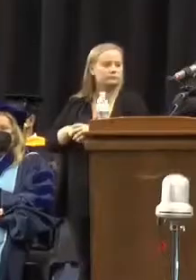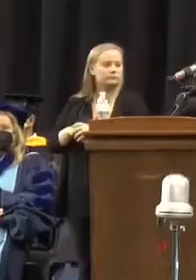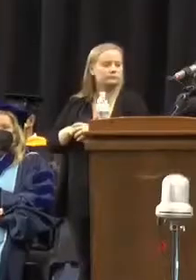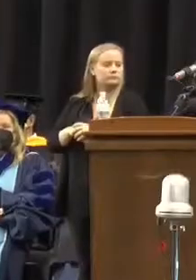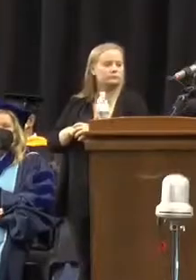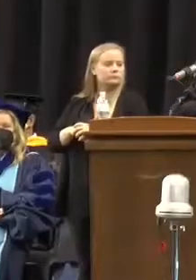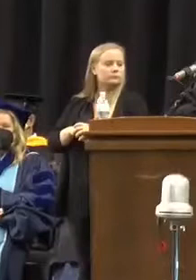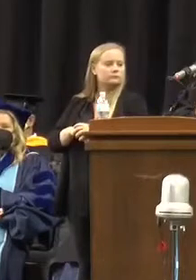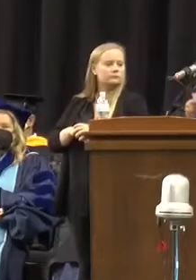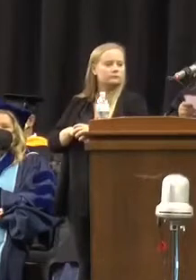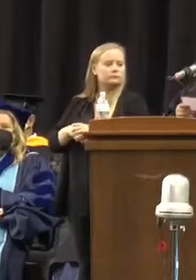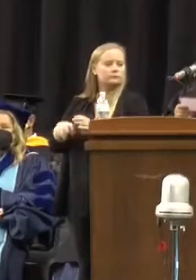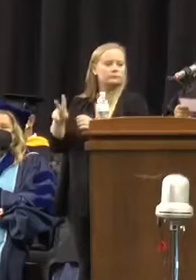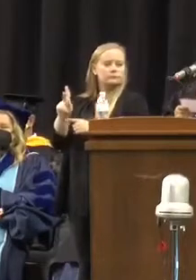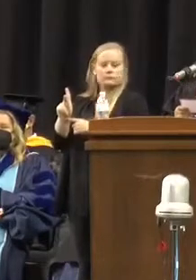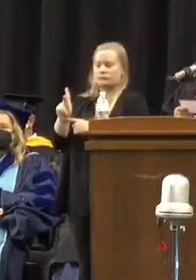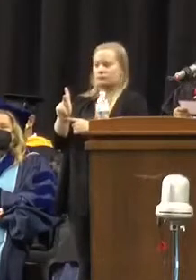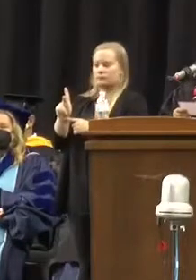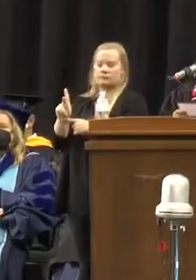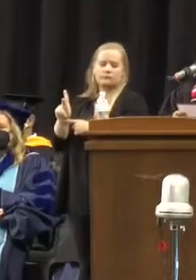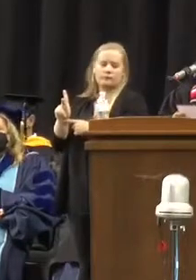Don't do her middle initial, just Karen Tovar.